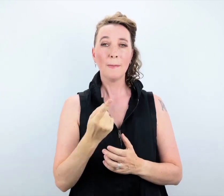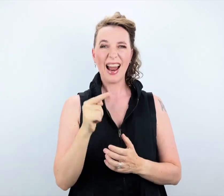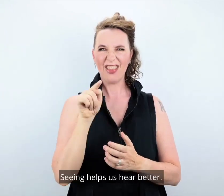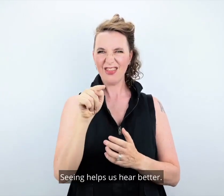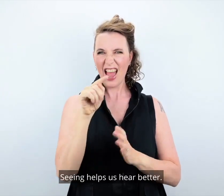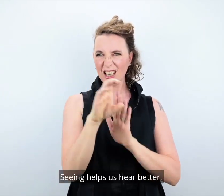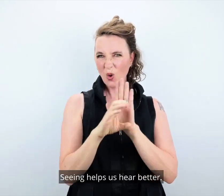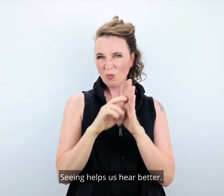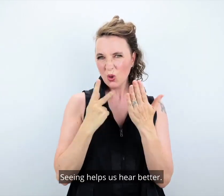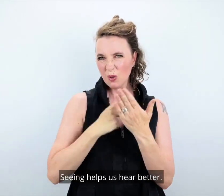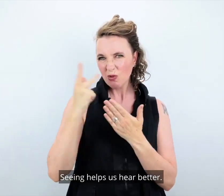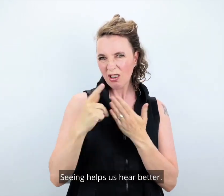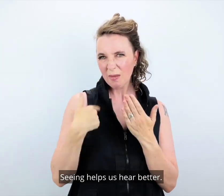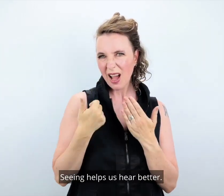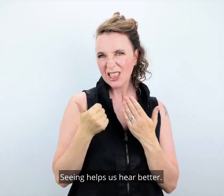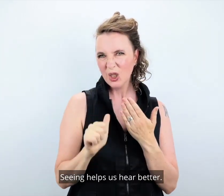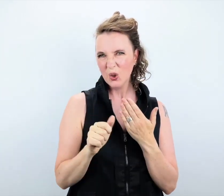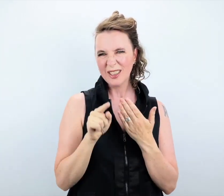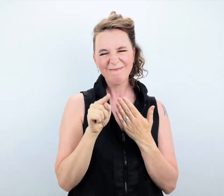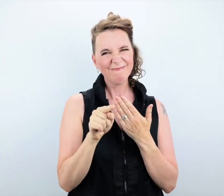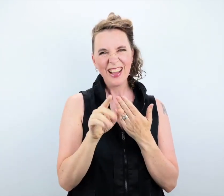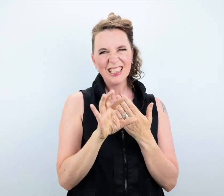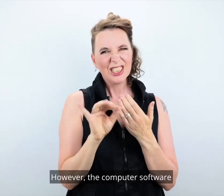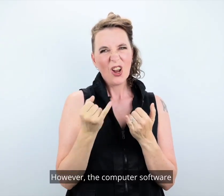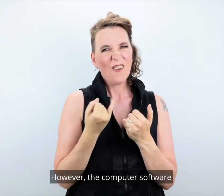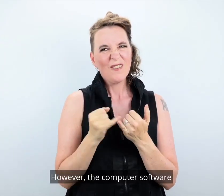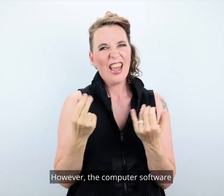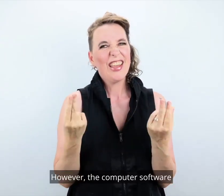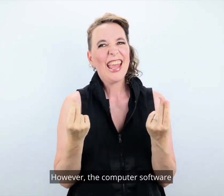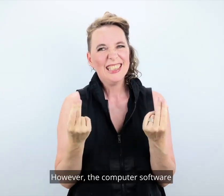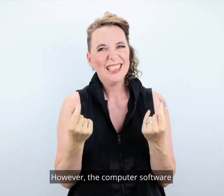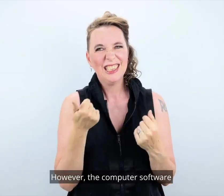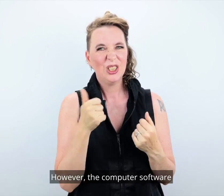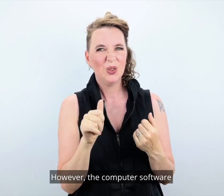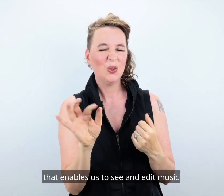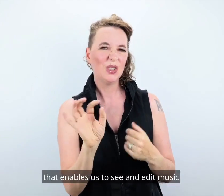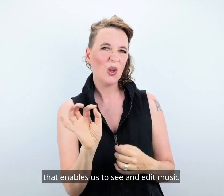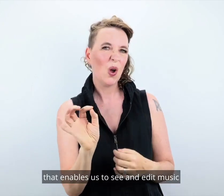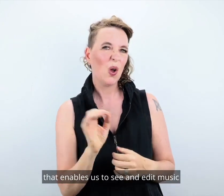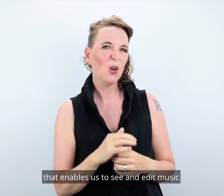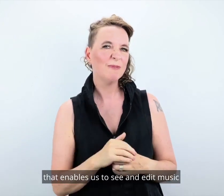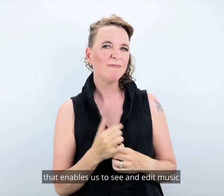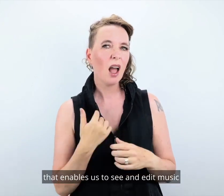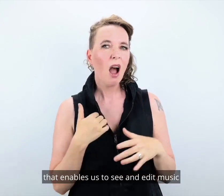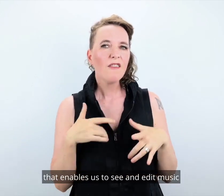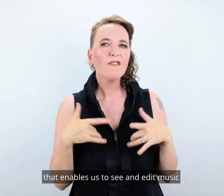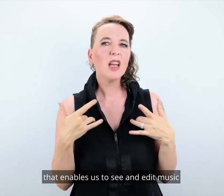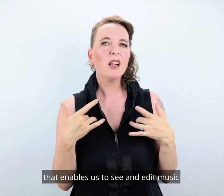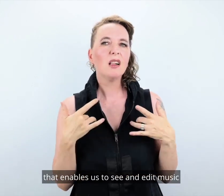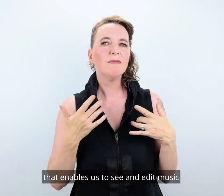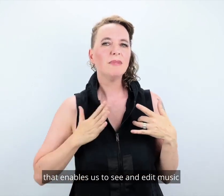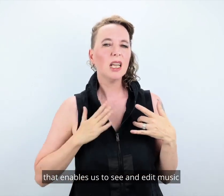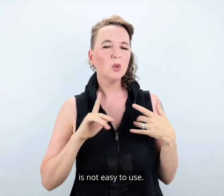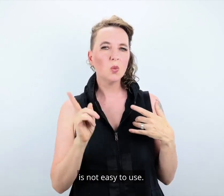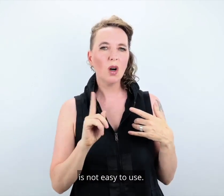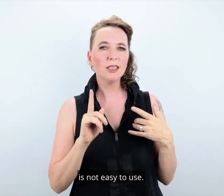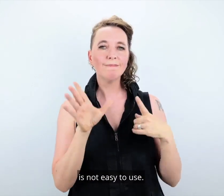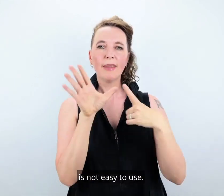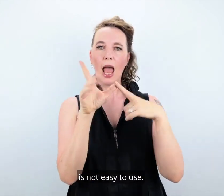Seeing helps us hear better. However, the computer software that enables us to see and edit music is not easy to